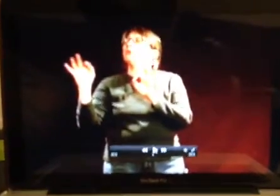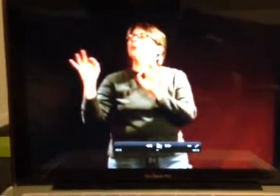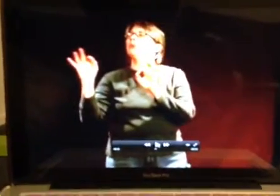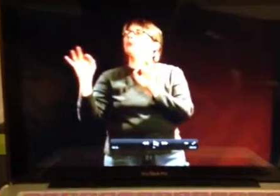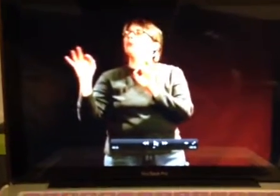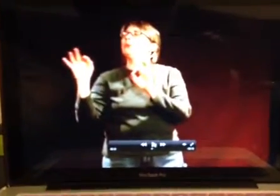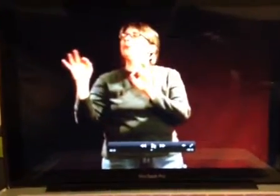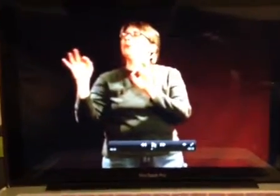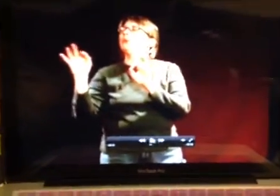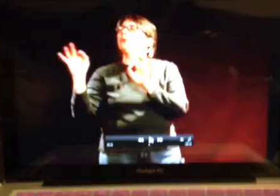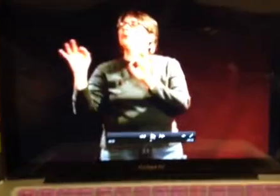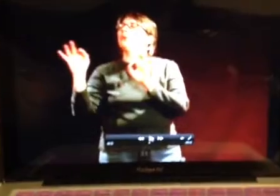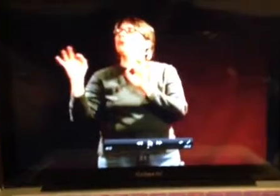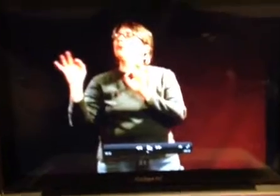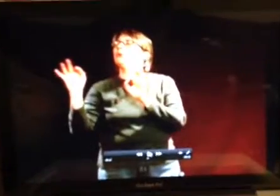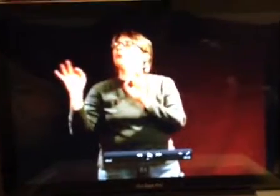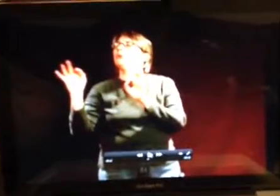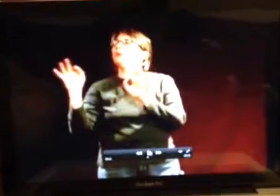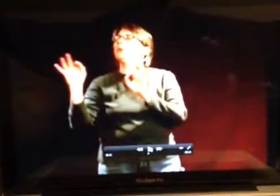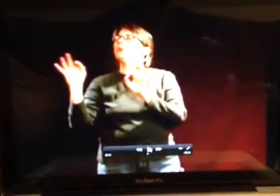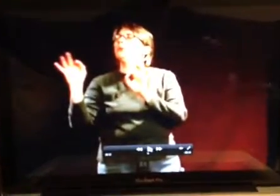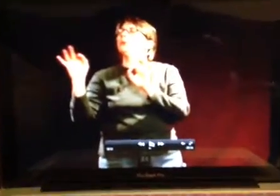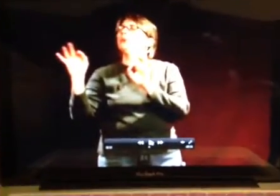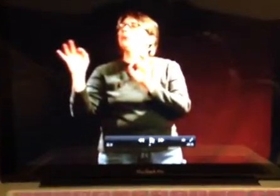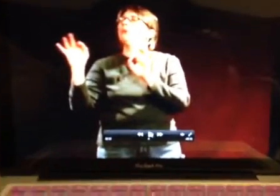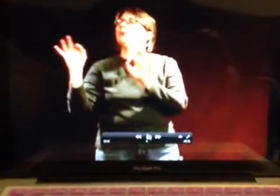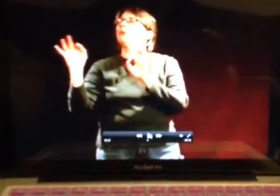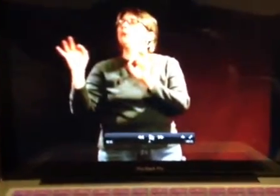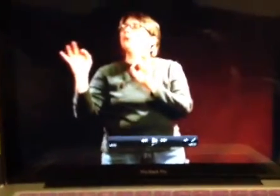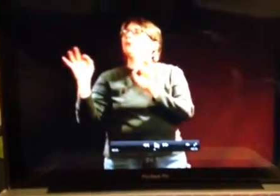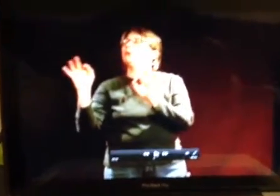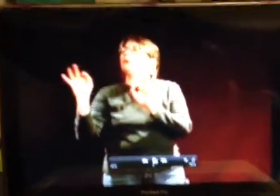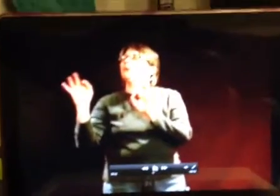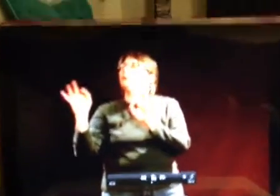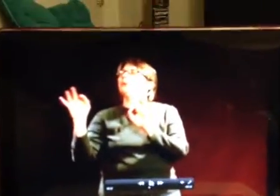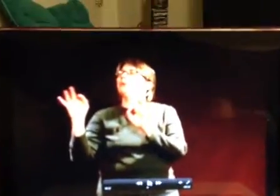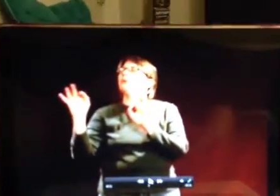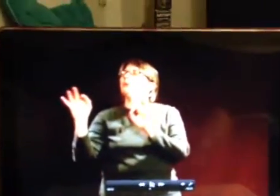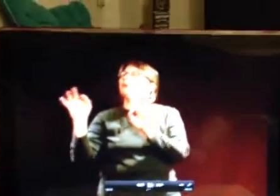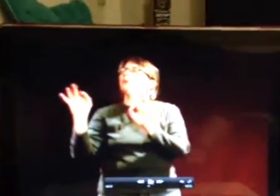I sat in the back and my daughter sat in the middle and my son sat in the front.